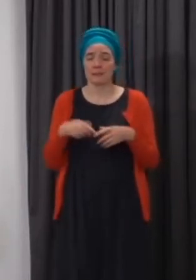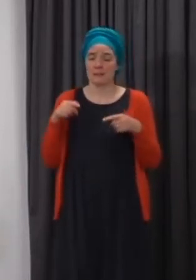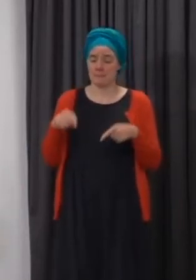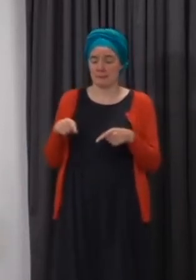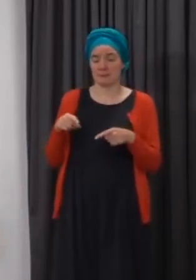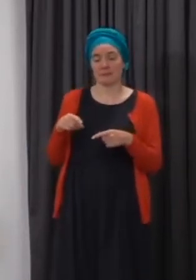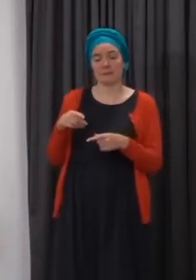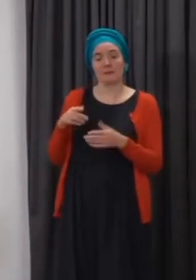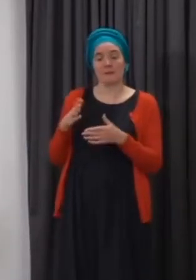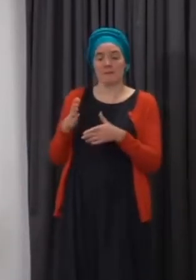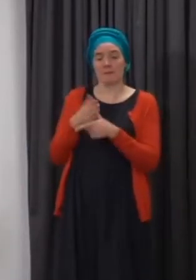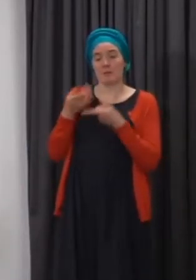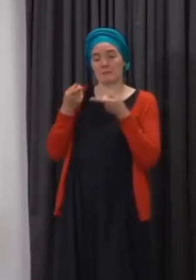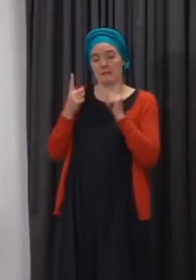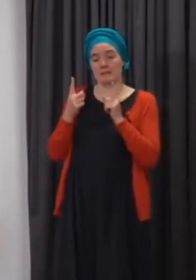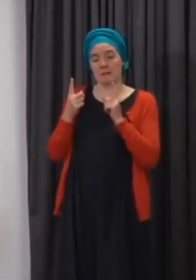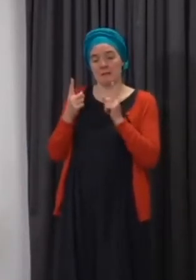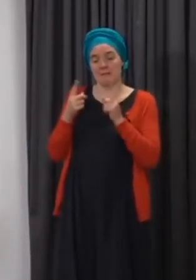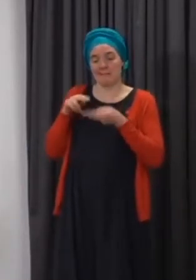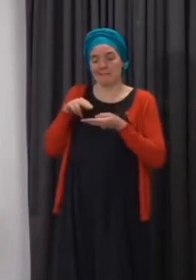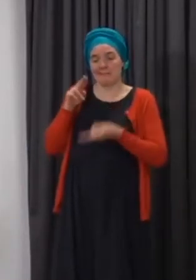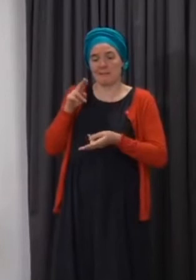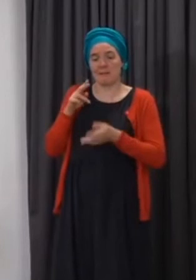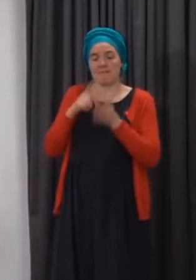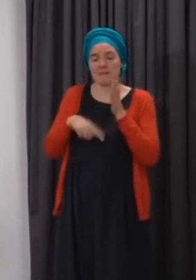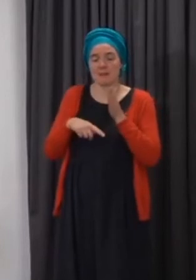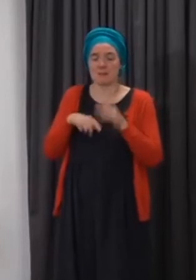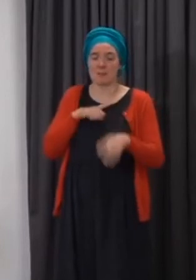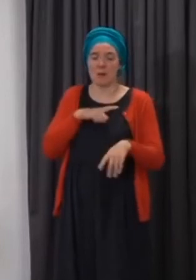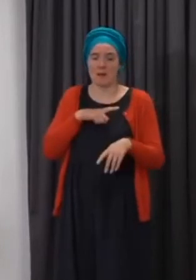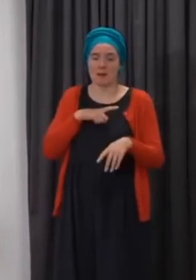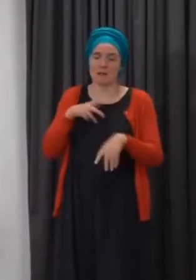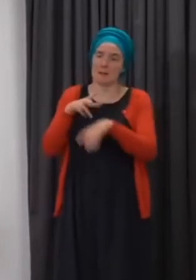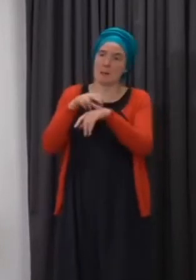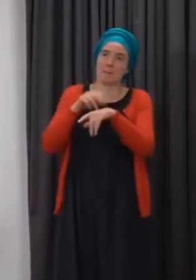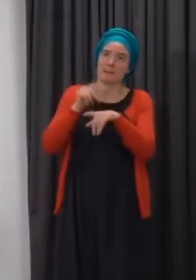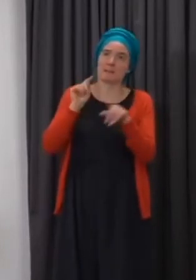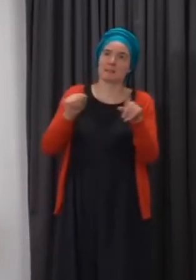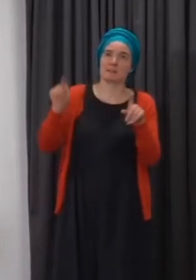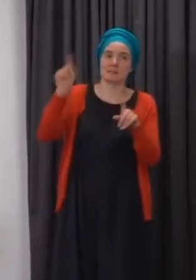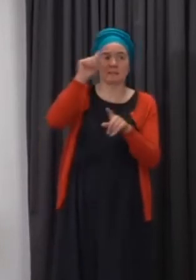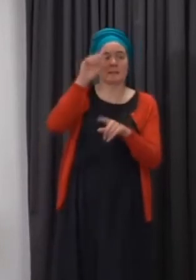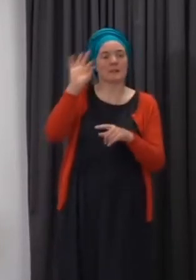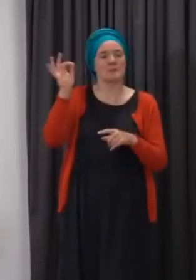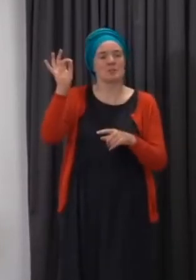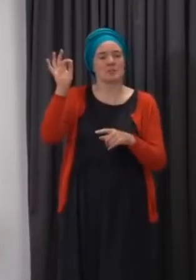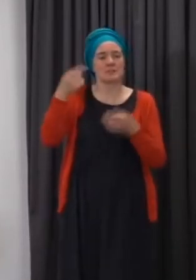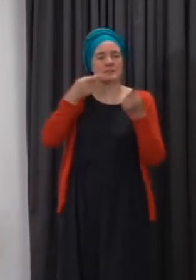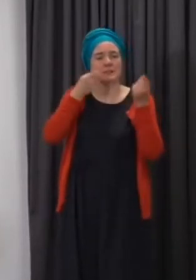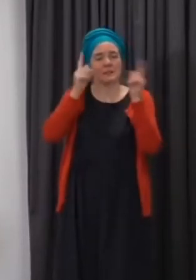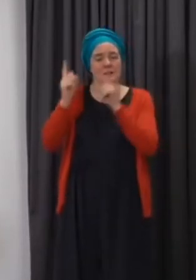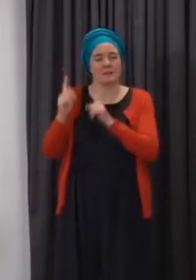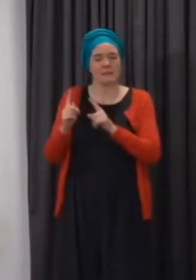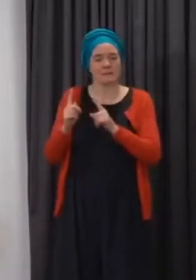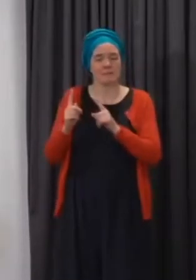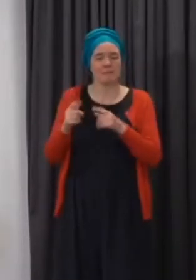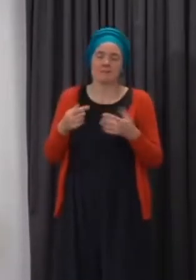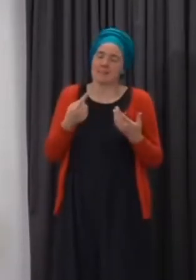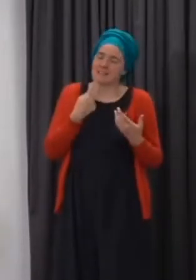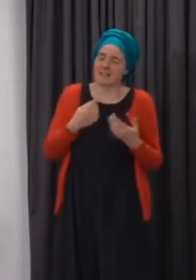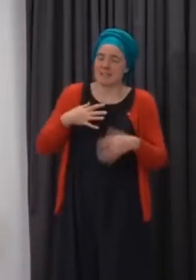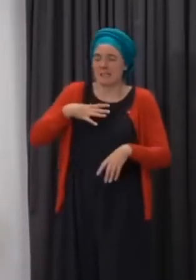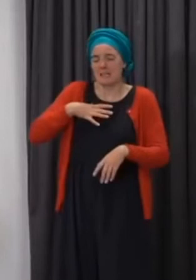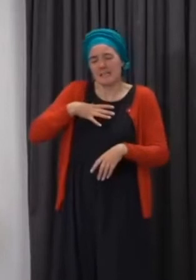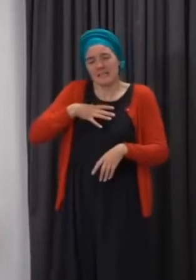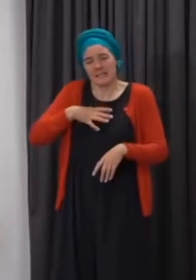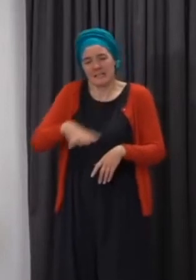feedback that he'd had from the police commissioners in Wales and also from chief constables in respect of the need to have some mechanism